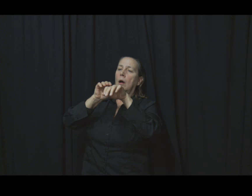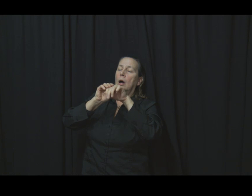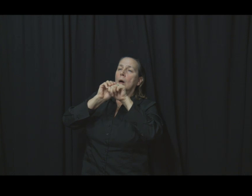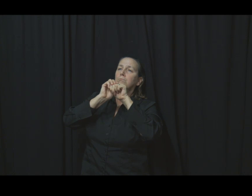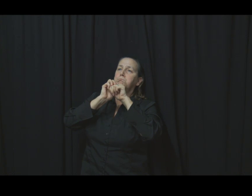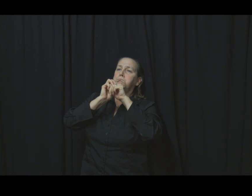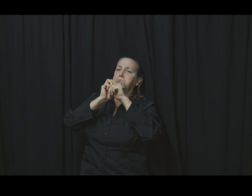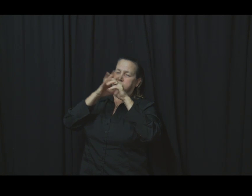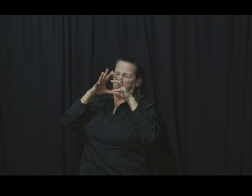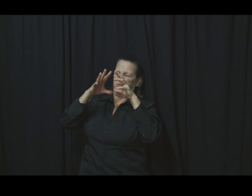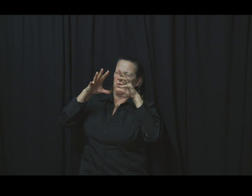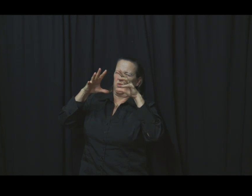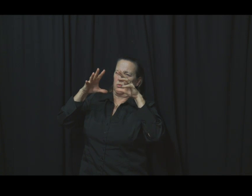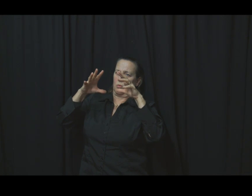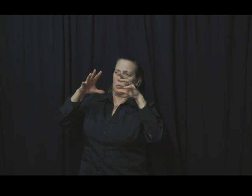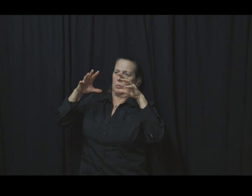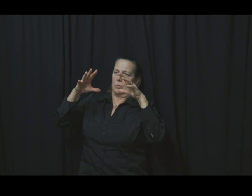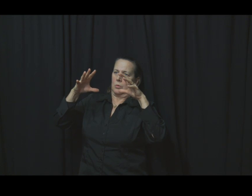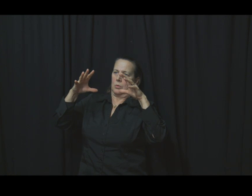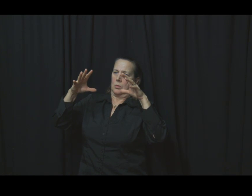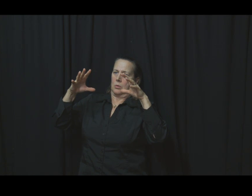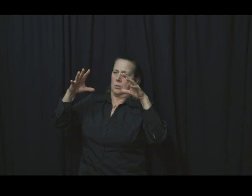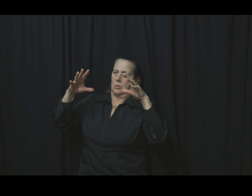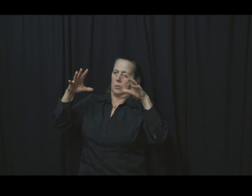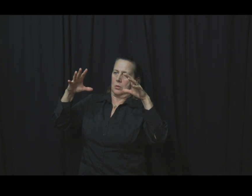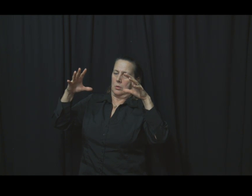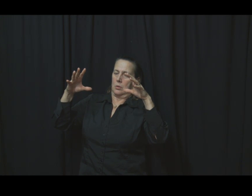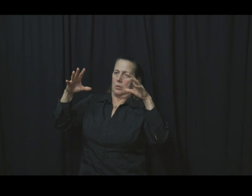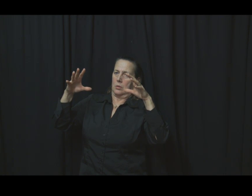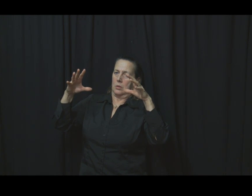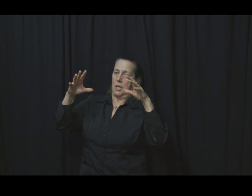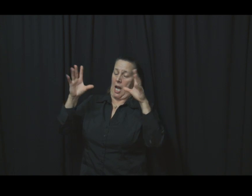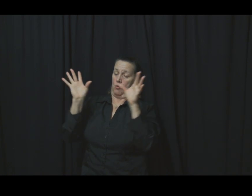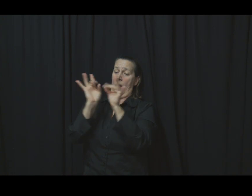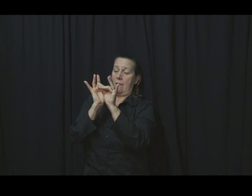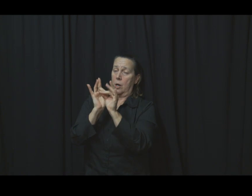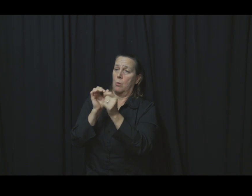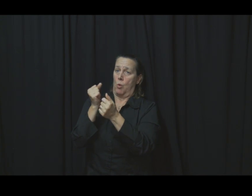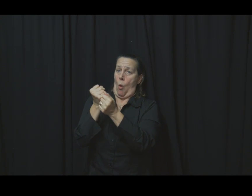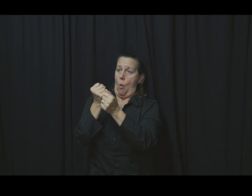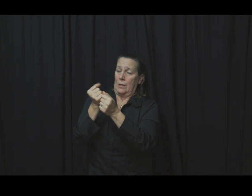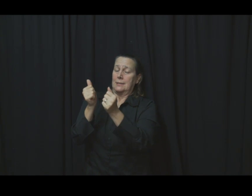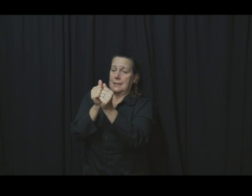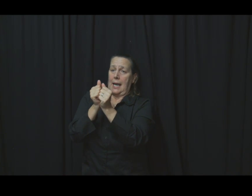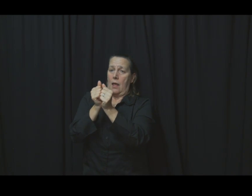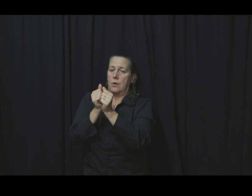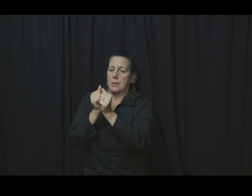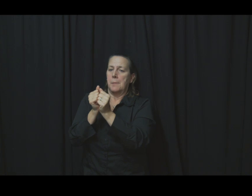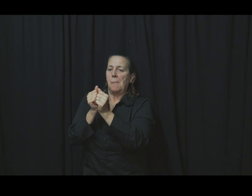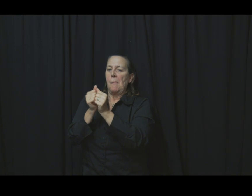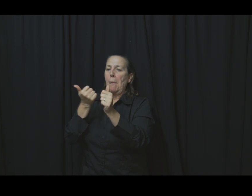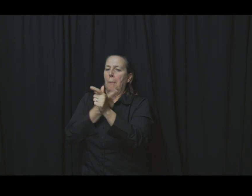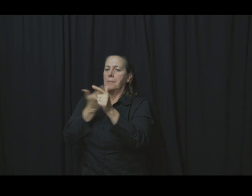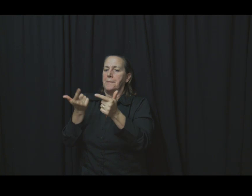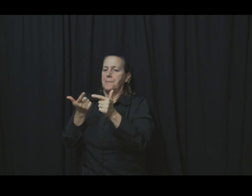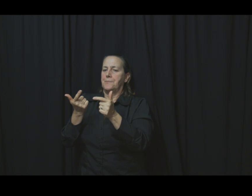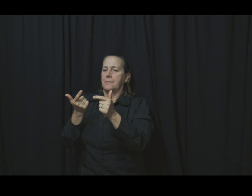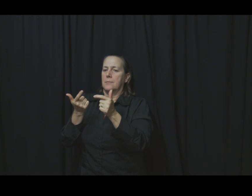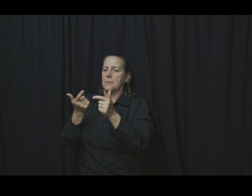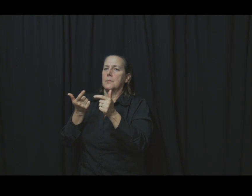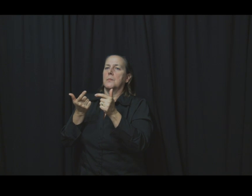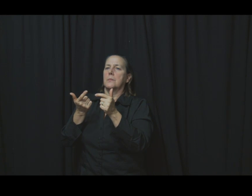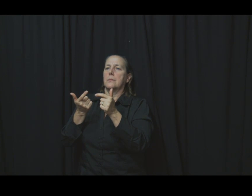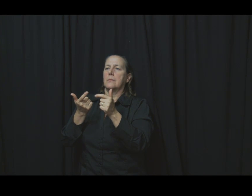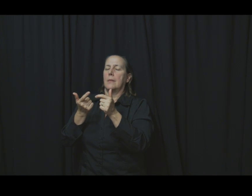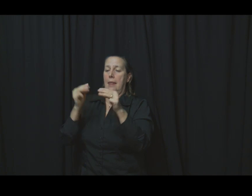that the universe, the gravity especially, would hold everything together, and maybe it's going to come back and explode again. And people went out, and the